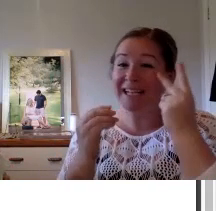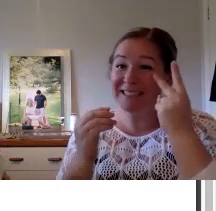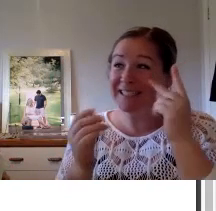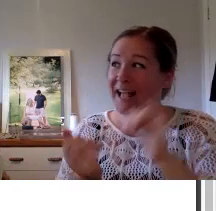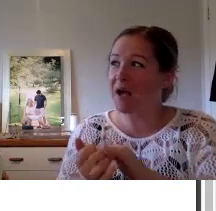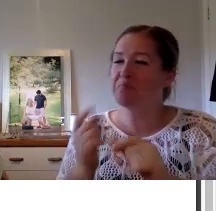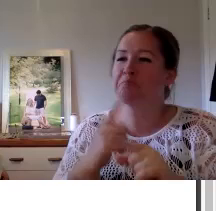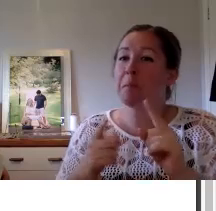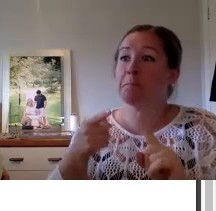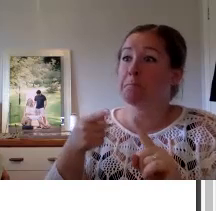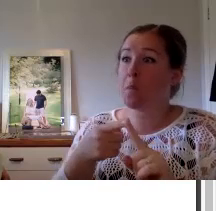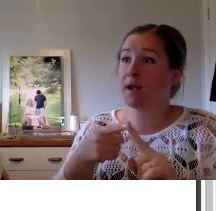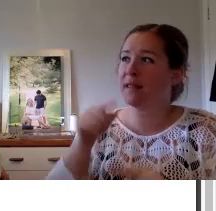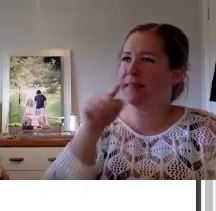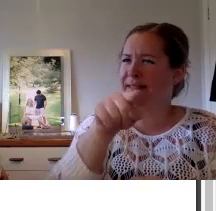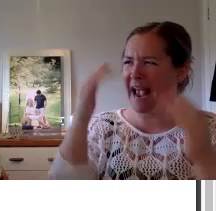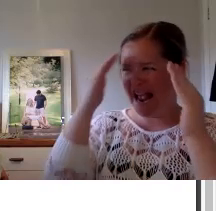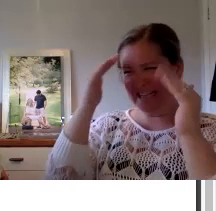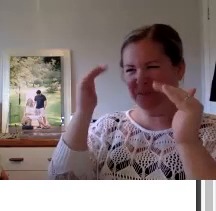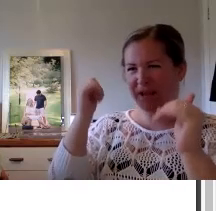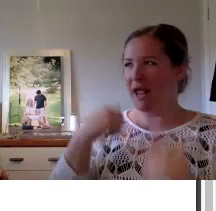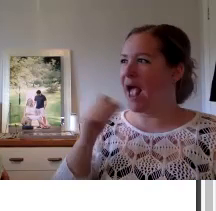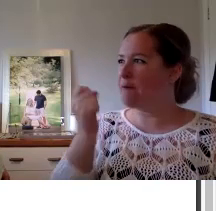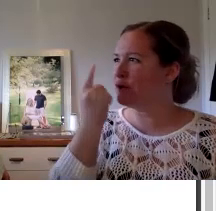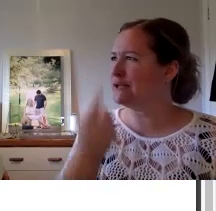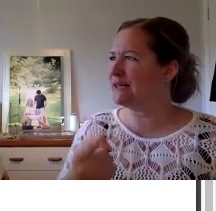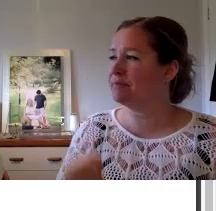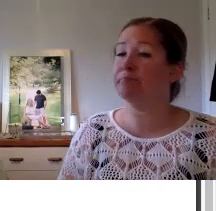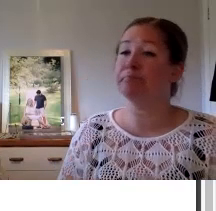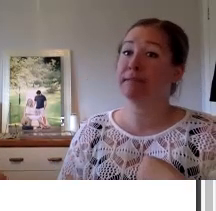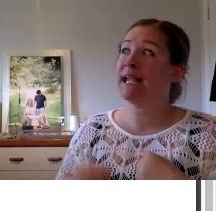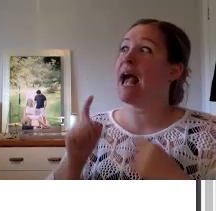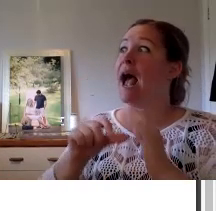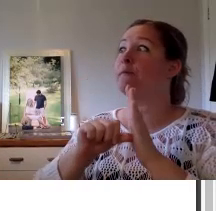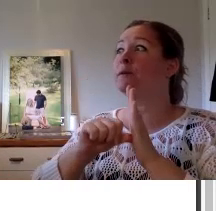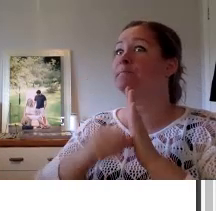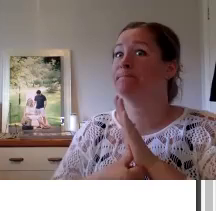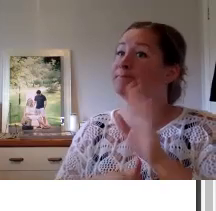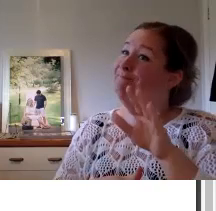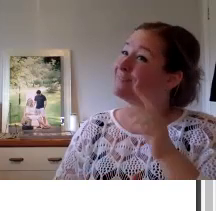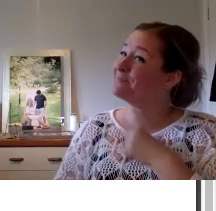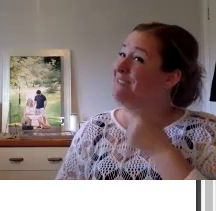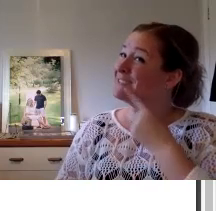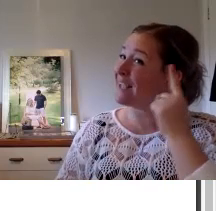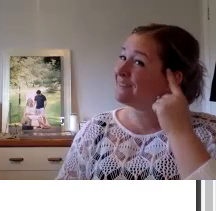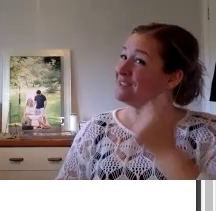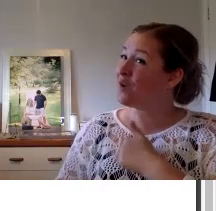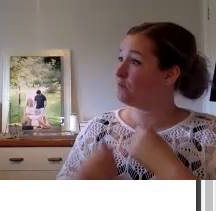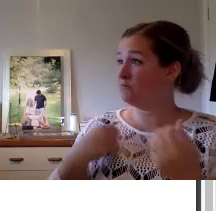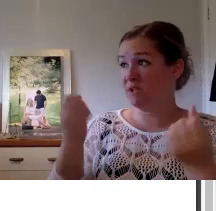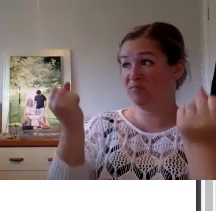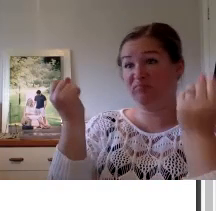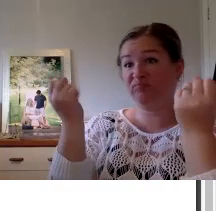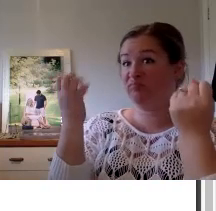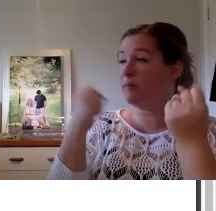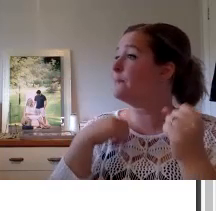and with the expressions. I can see you're trying to say something, but the expectations are very, very difficult, and